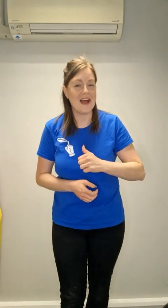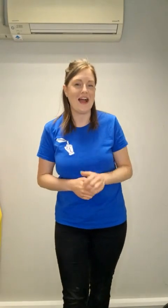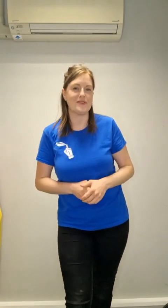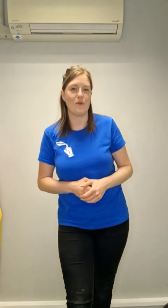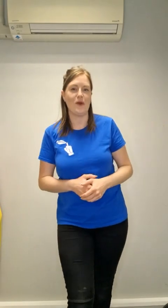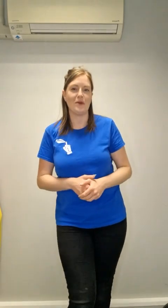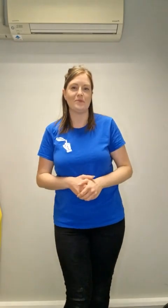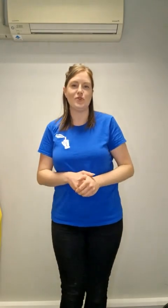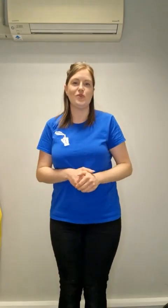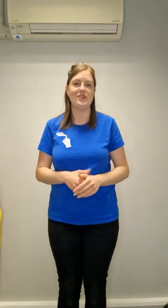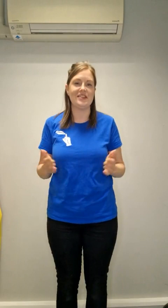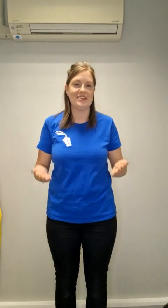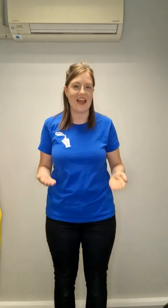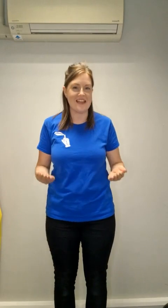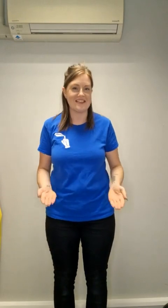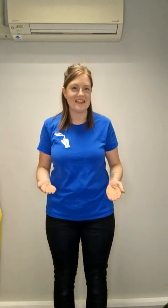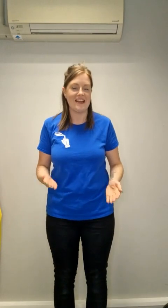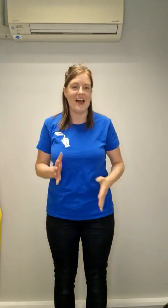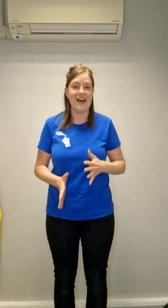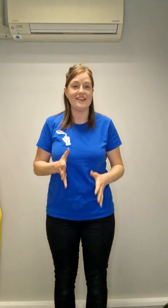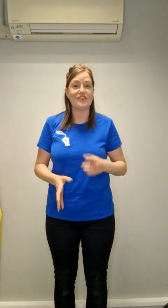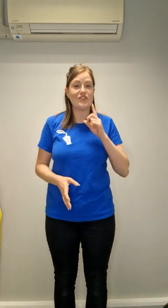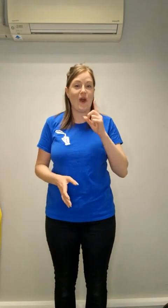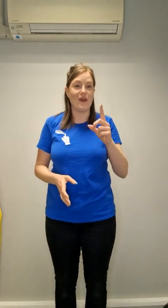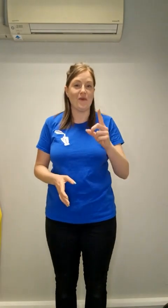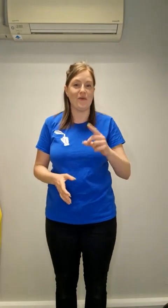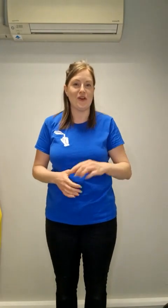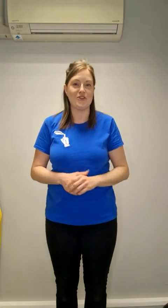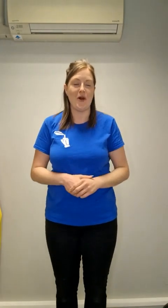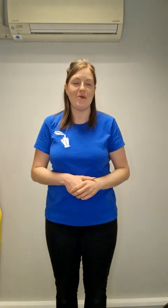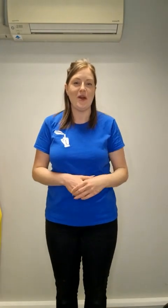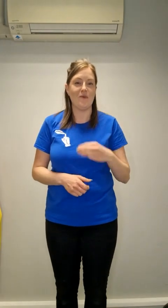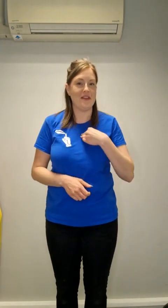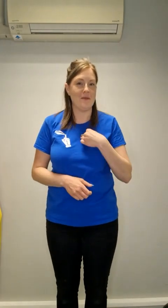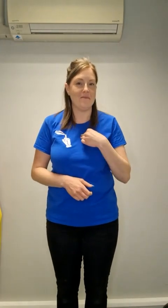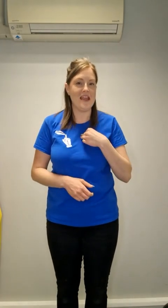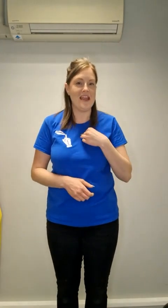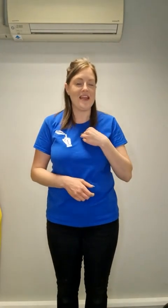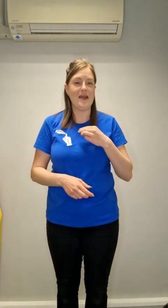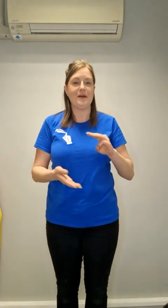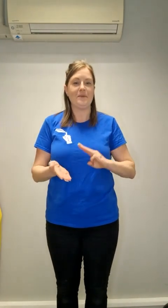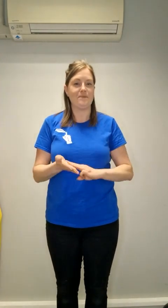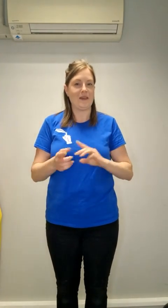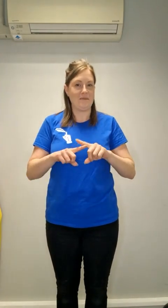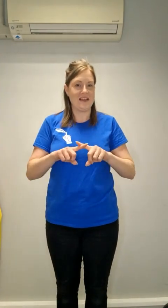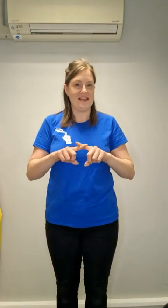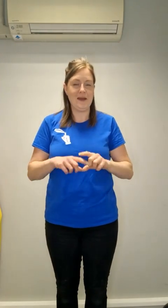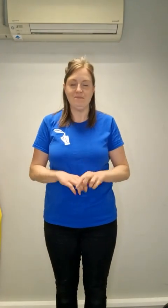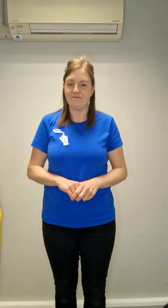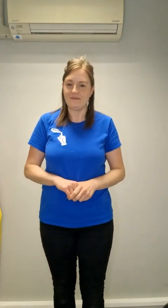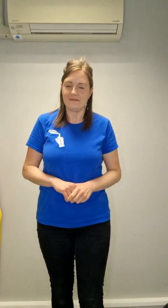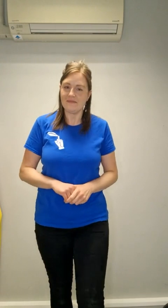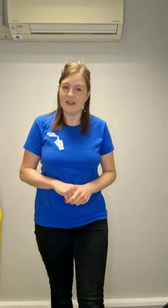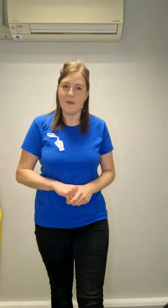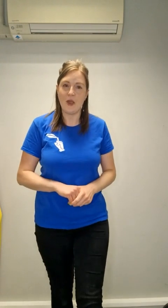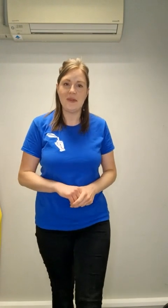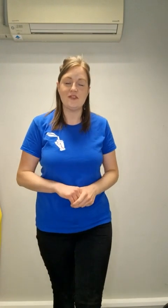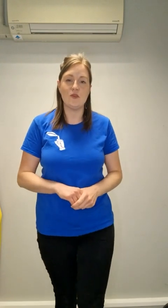and welcome to today's sign-along workshop with me, Maxine. I'm going to